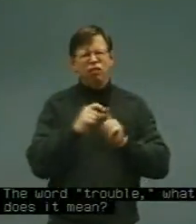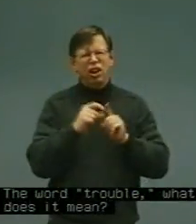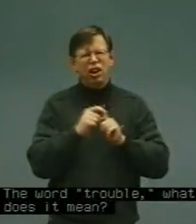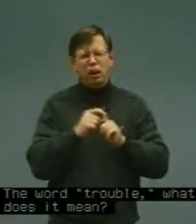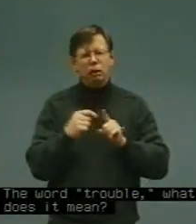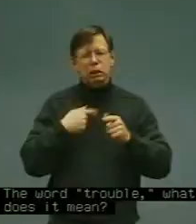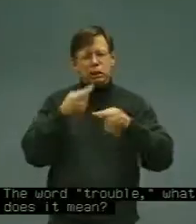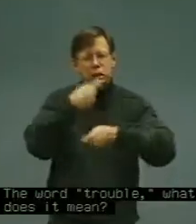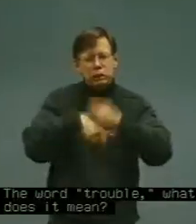mean?